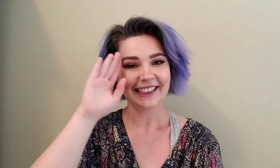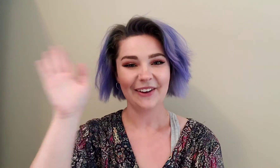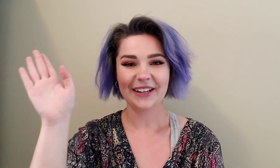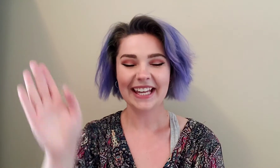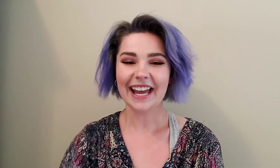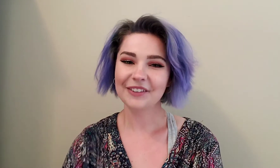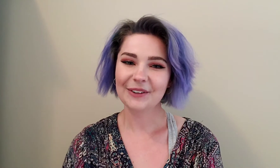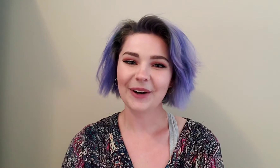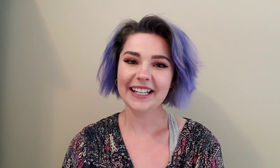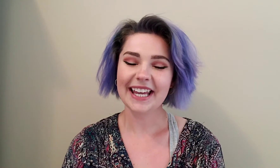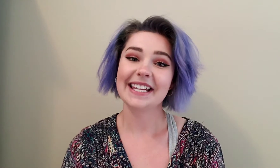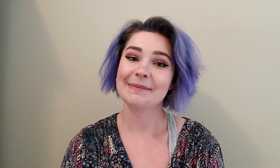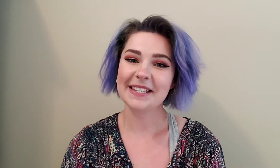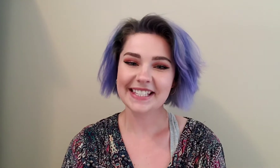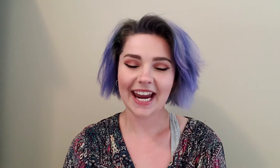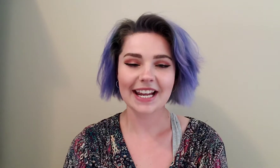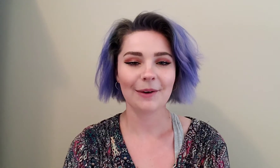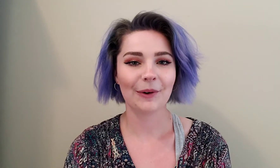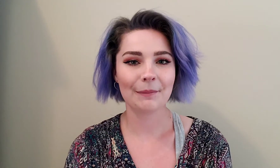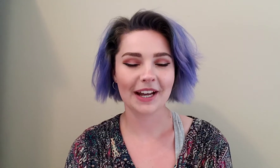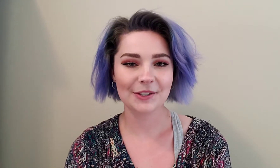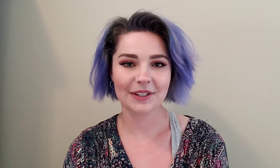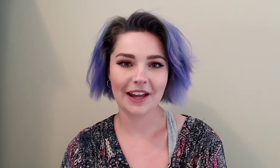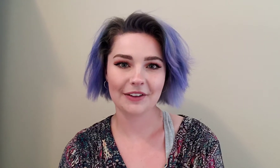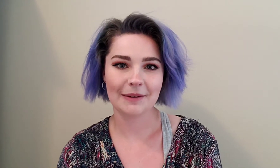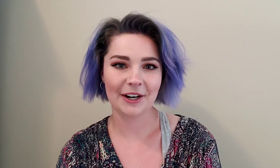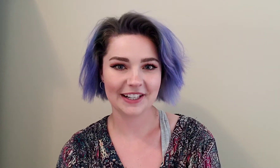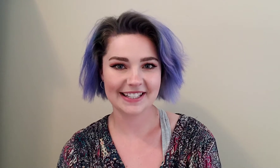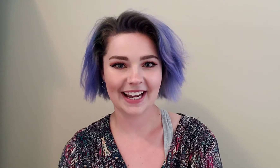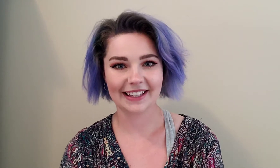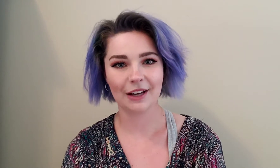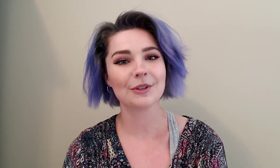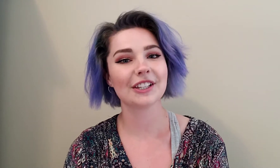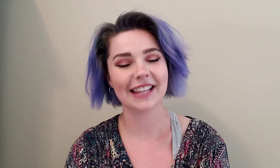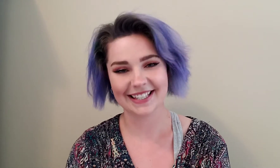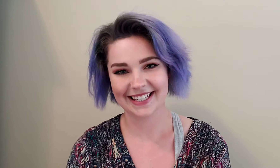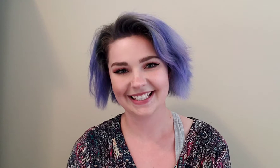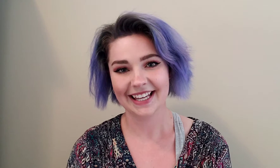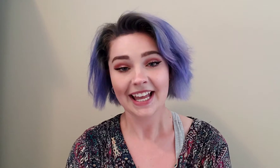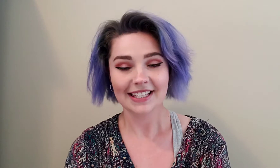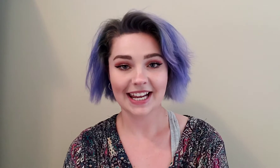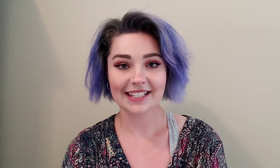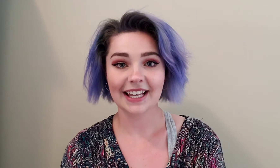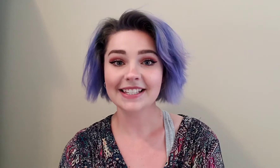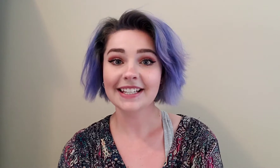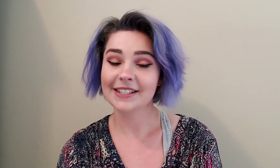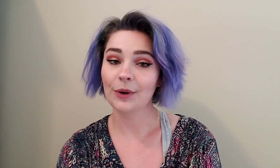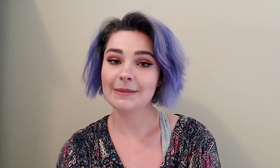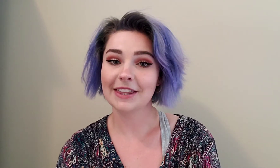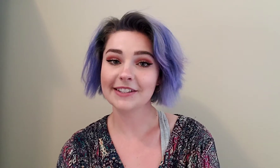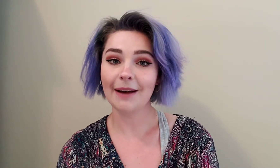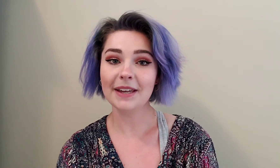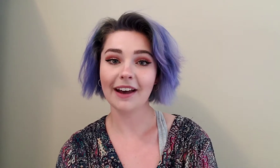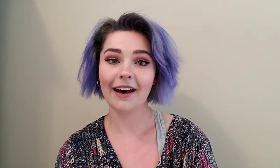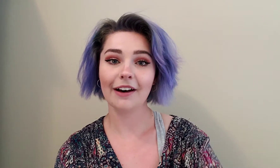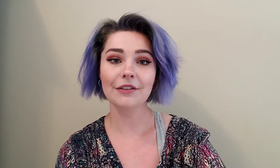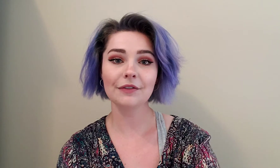Hello again, everyone. It is Miss Katie, and welcome back to another American Sign Language lesson. Today's lesson is going to be the topic of